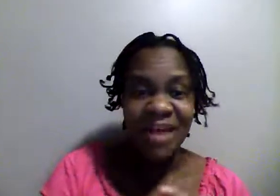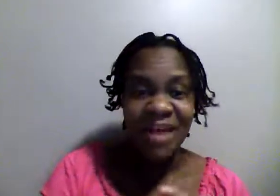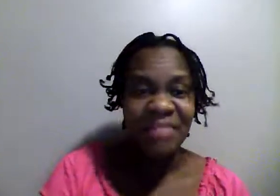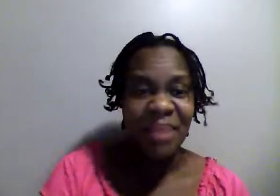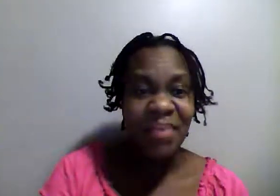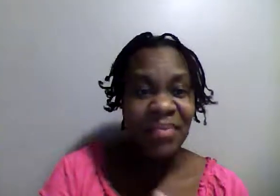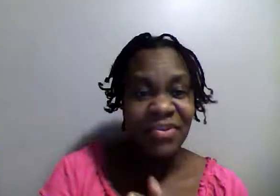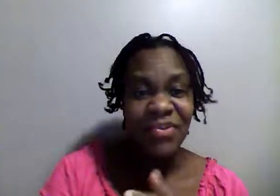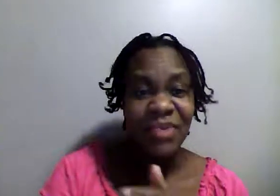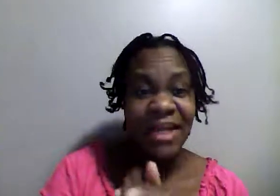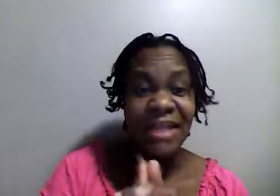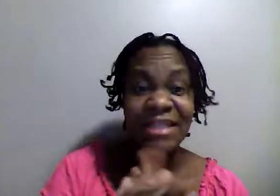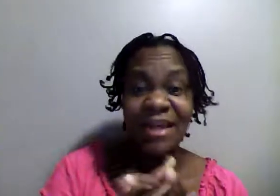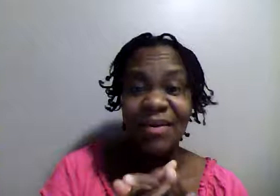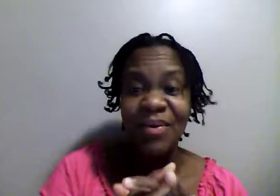my peppers too late. I don't know.